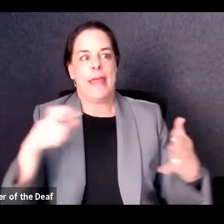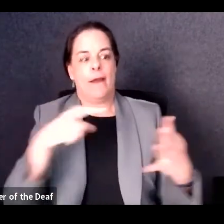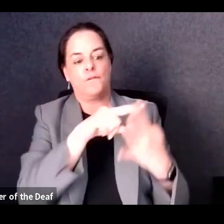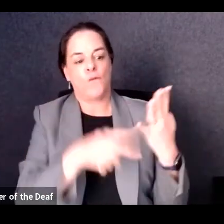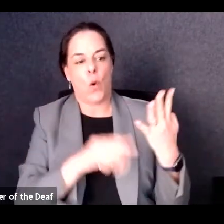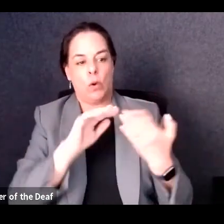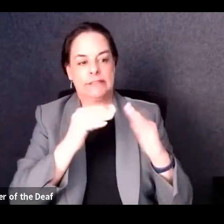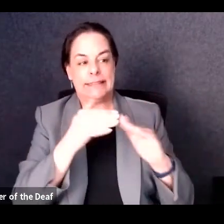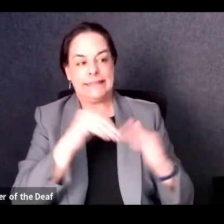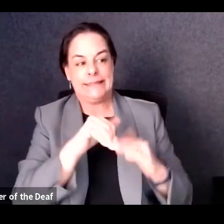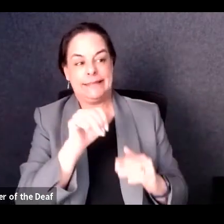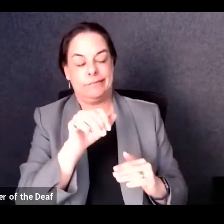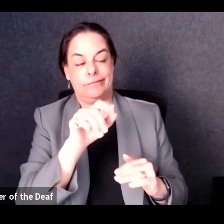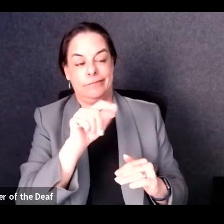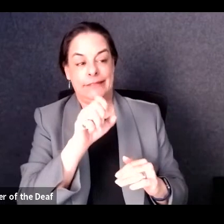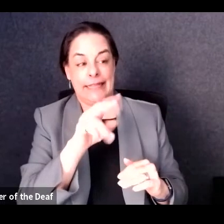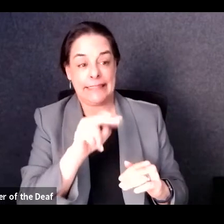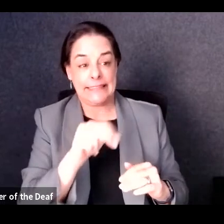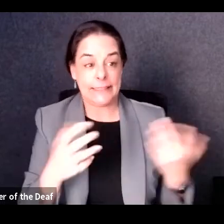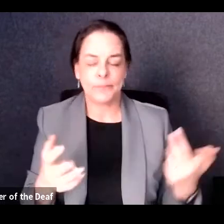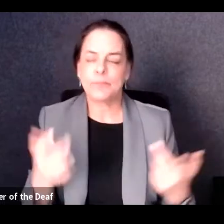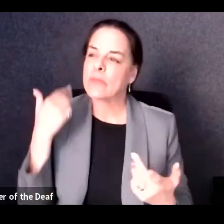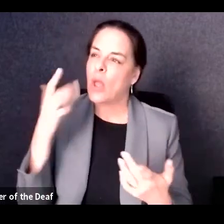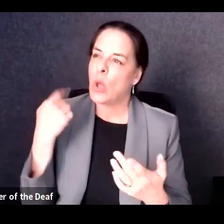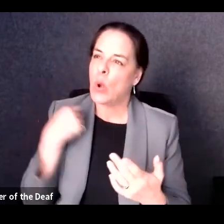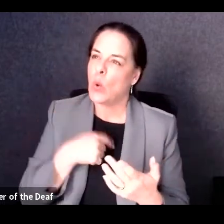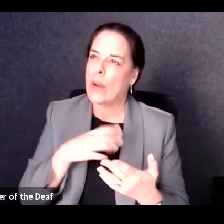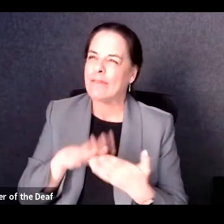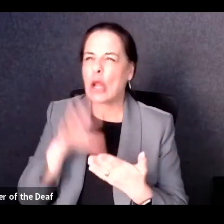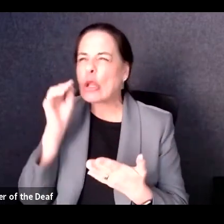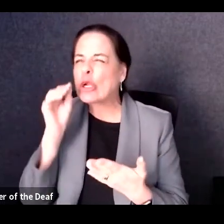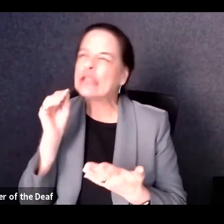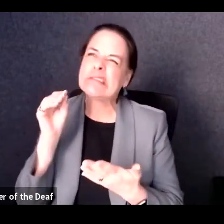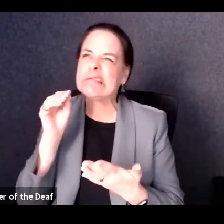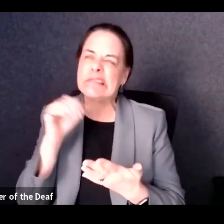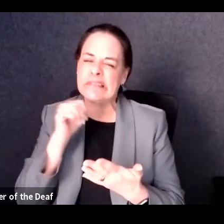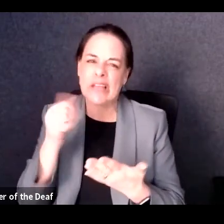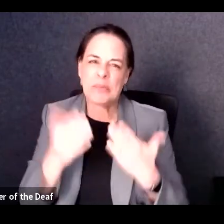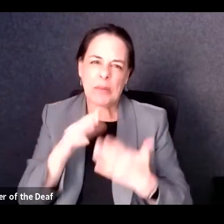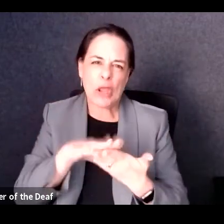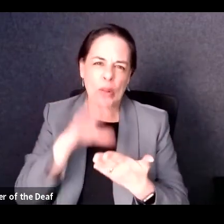So, what we've learned, and I don't know if it's learned, but we maybe